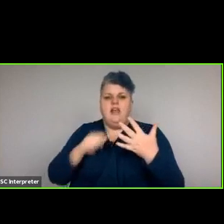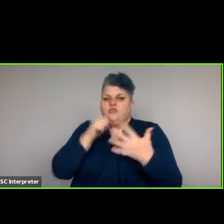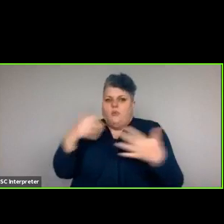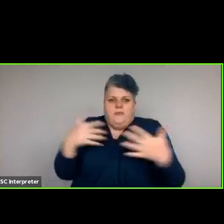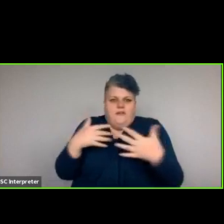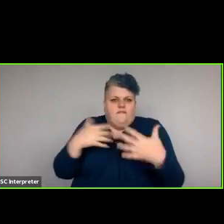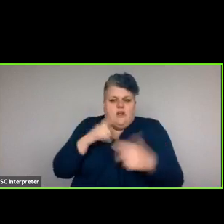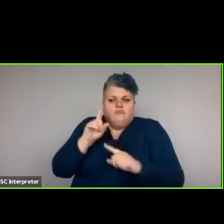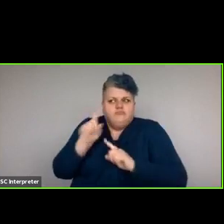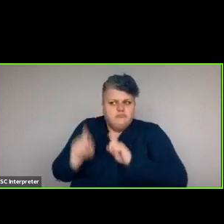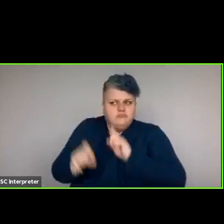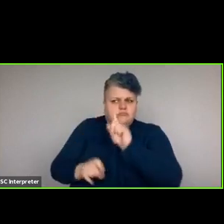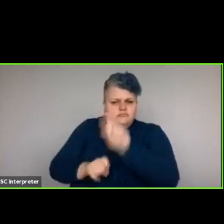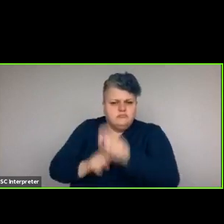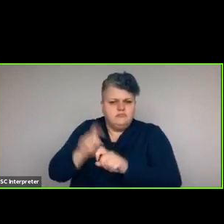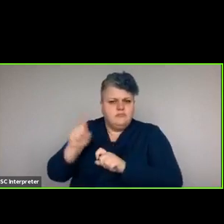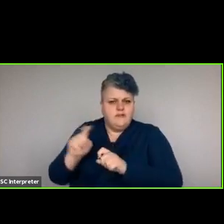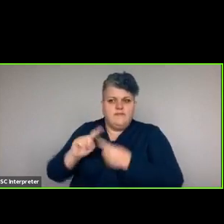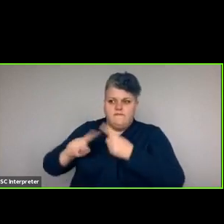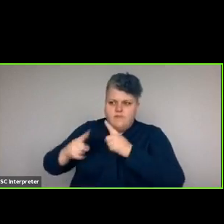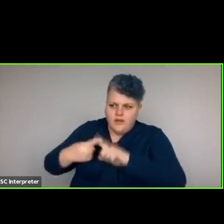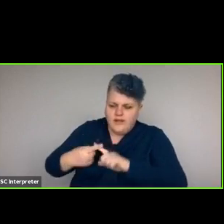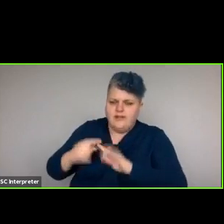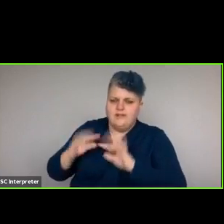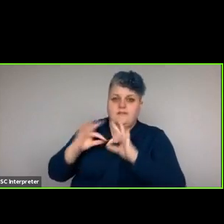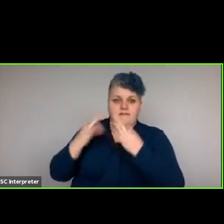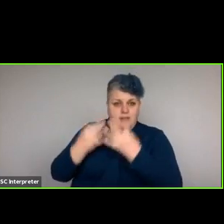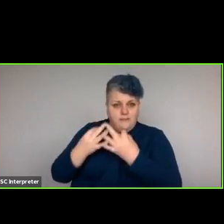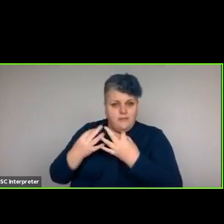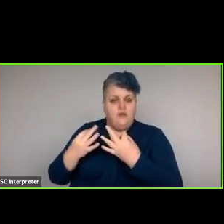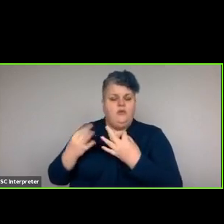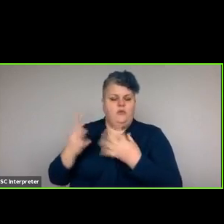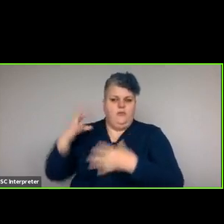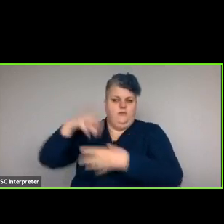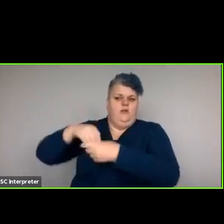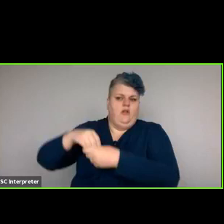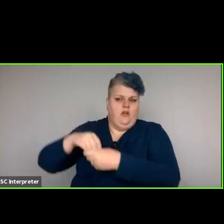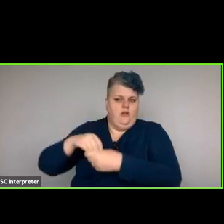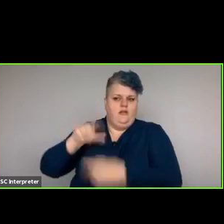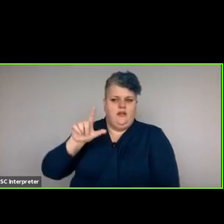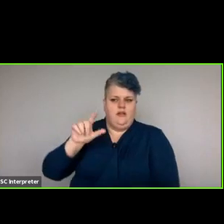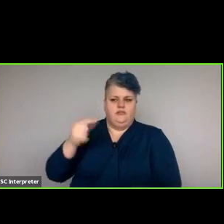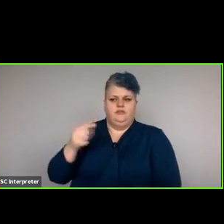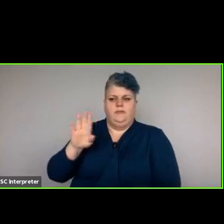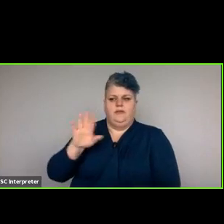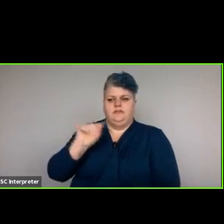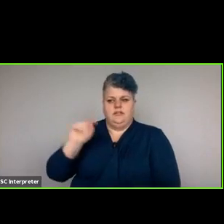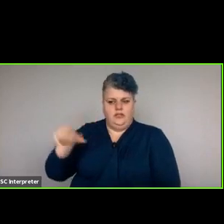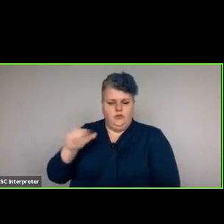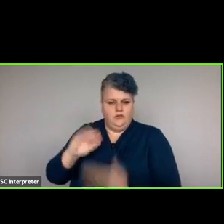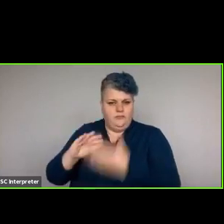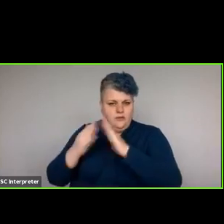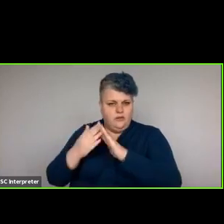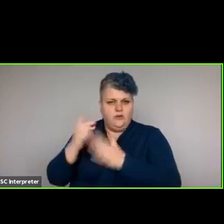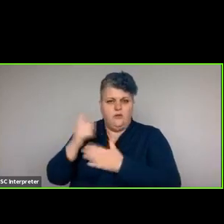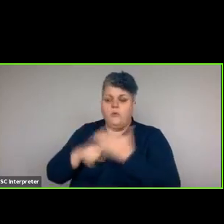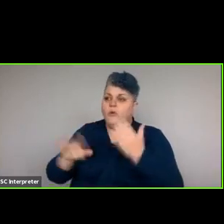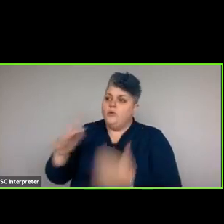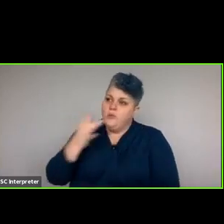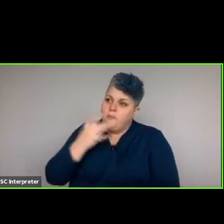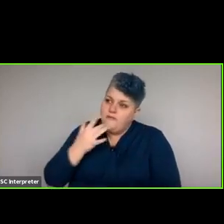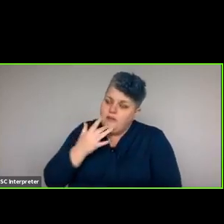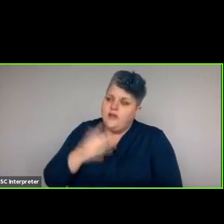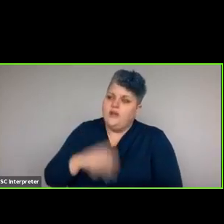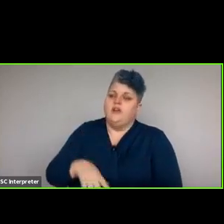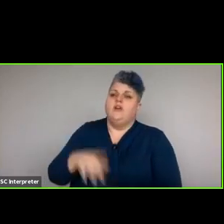ask our friends and family members who are members of the LGBTQ community, what do you prefer to be called, or